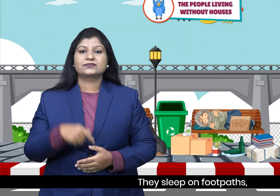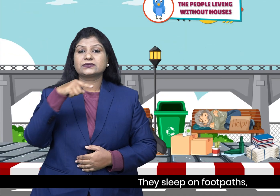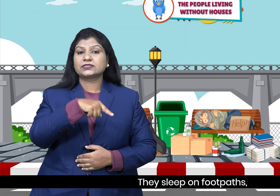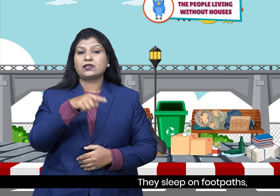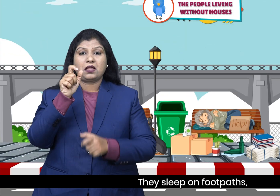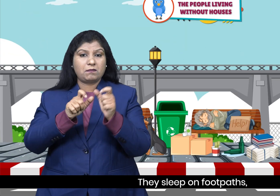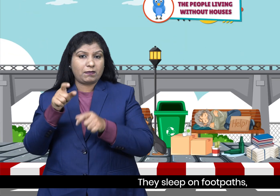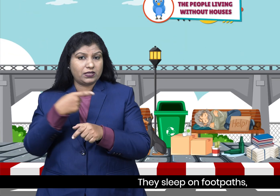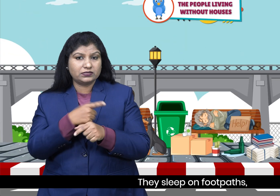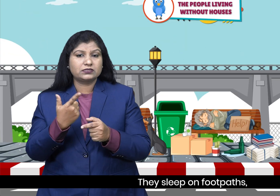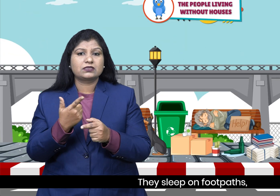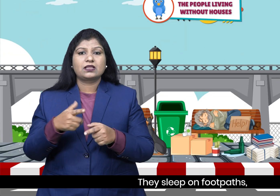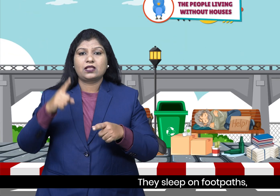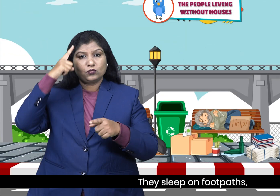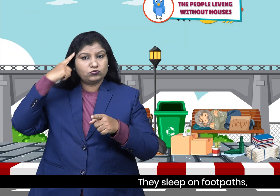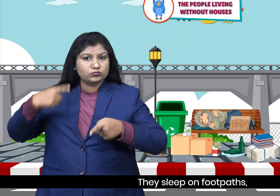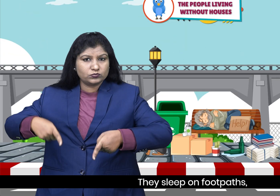They sleep on footpaths,